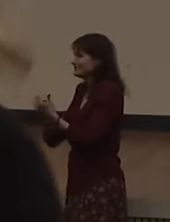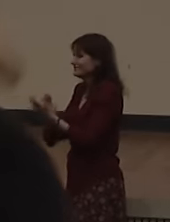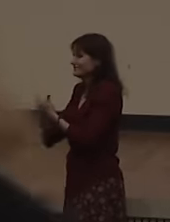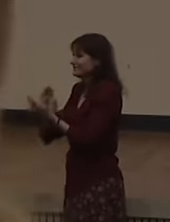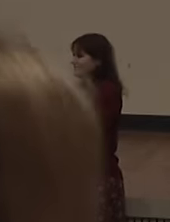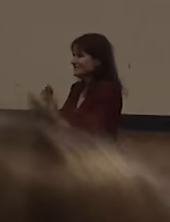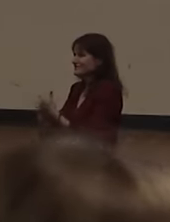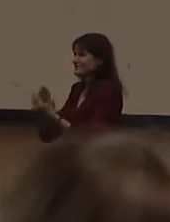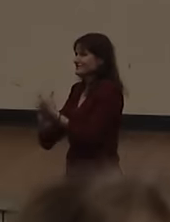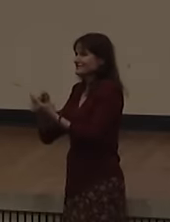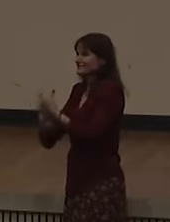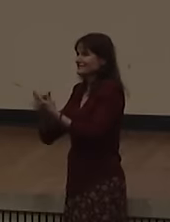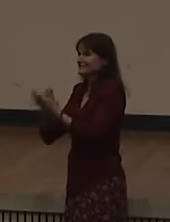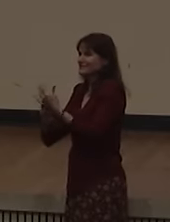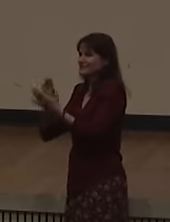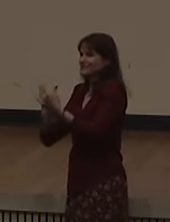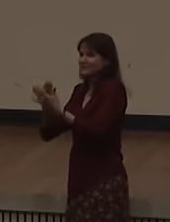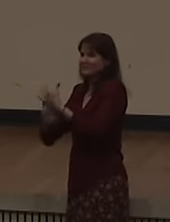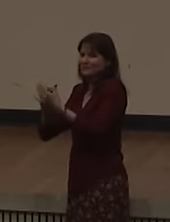Thank you.